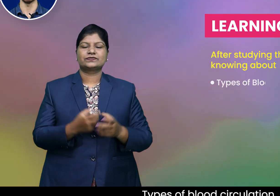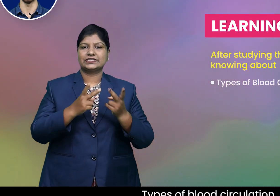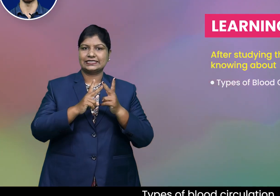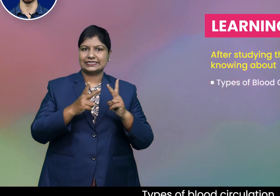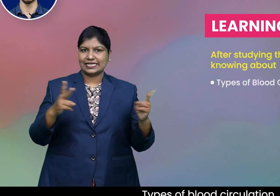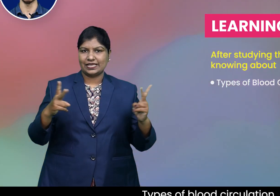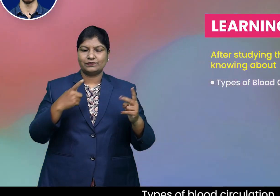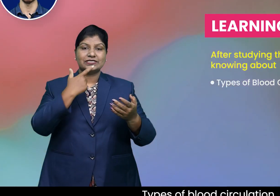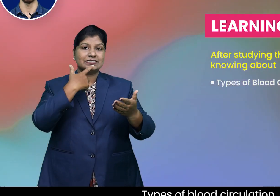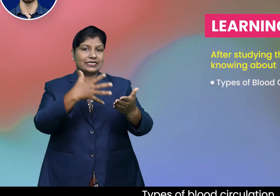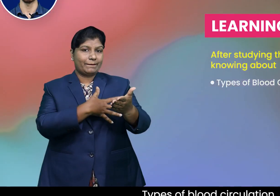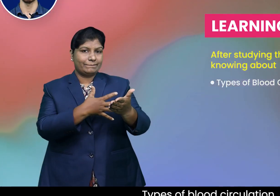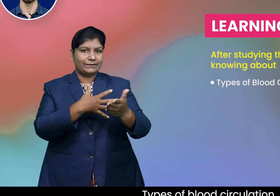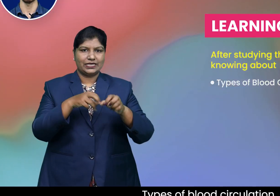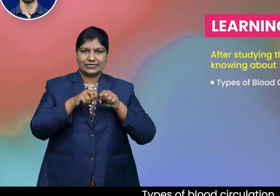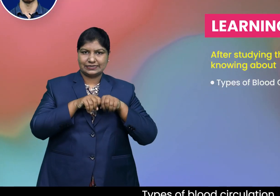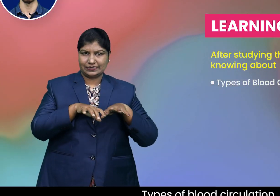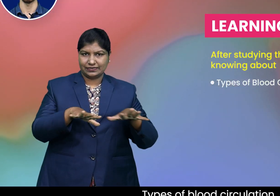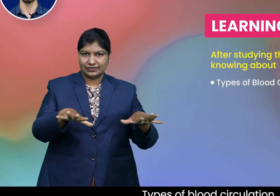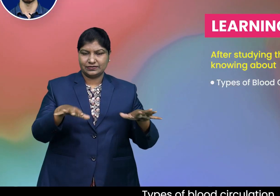types of blood circulation,